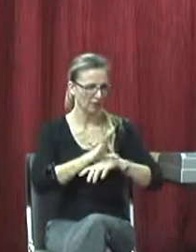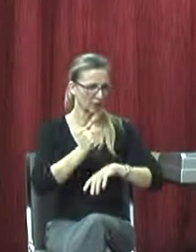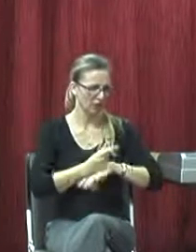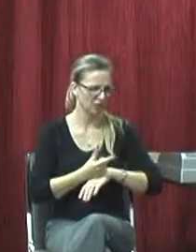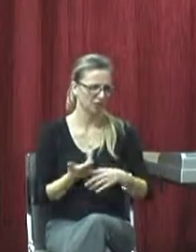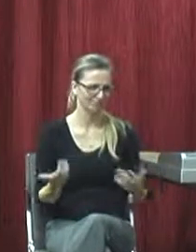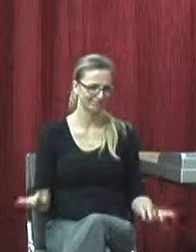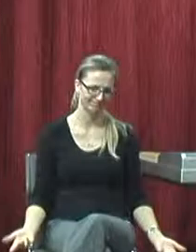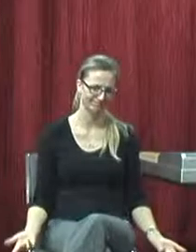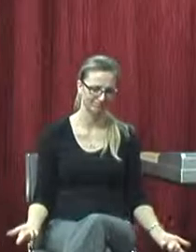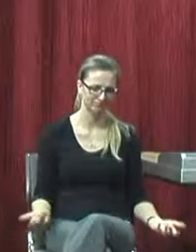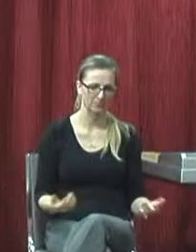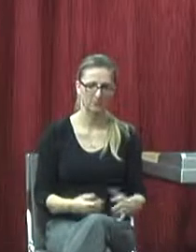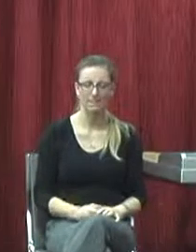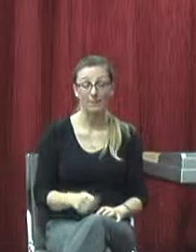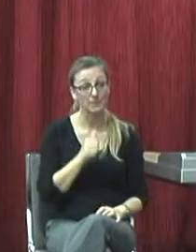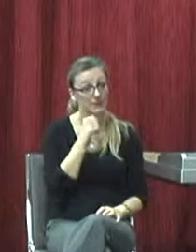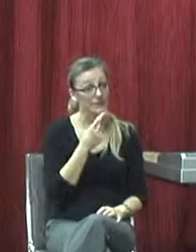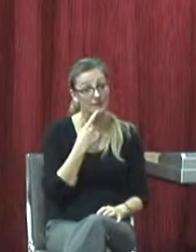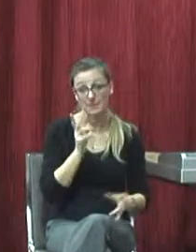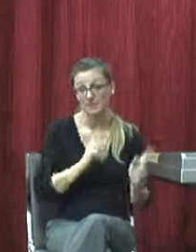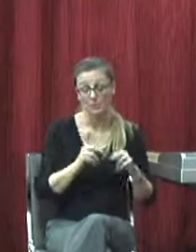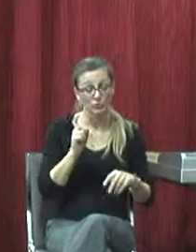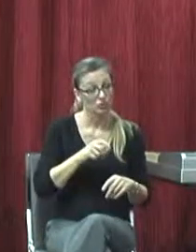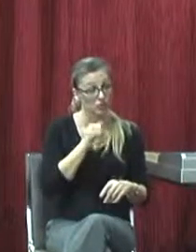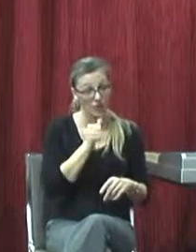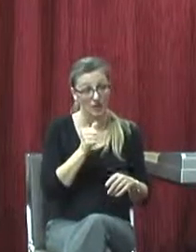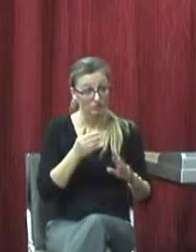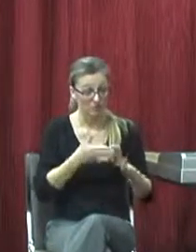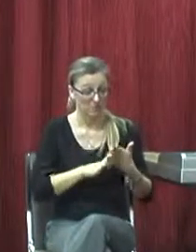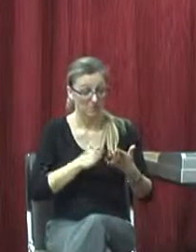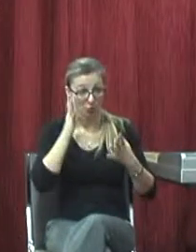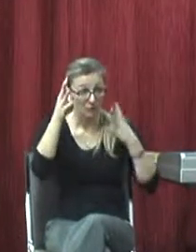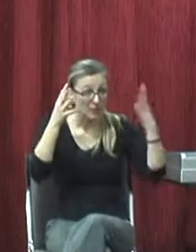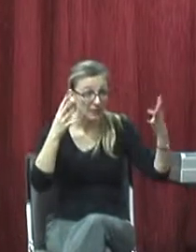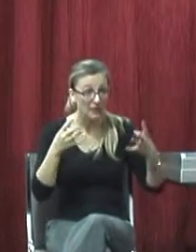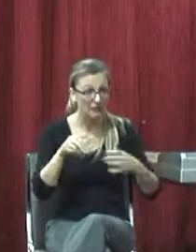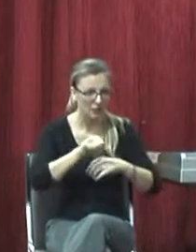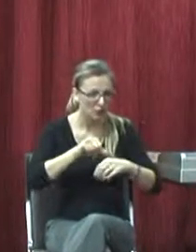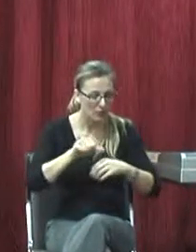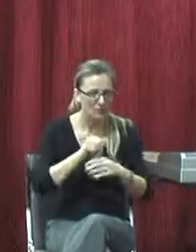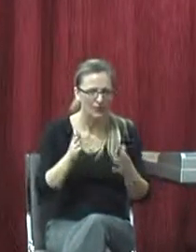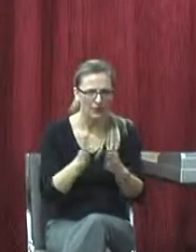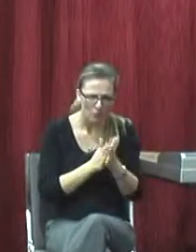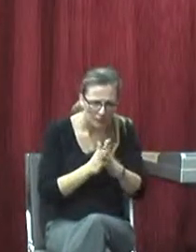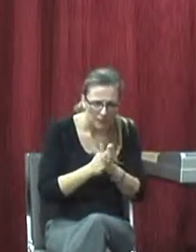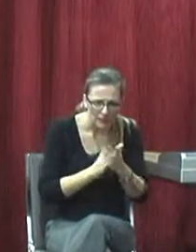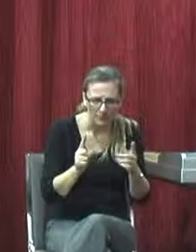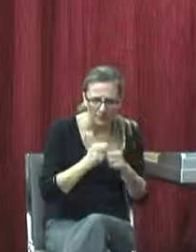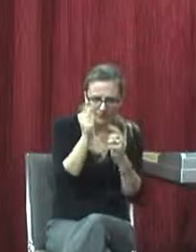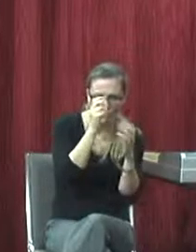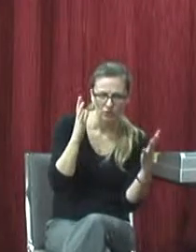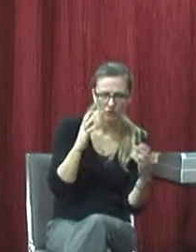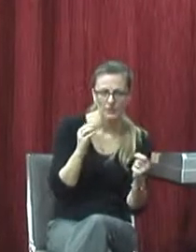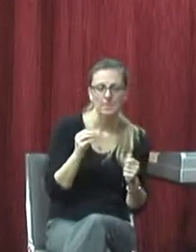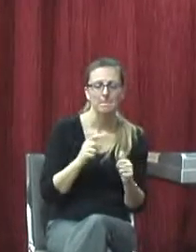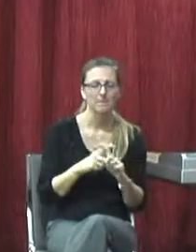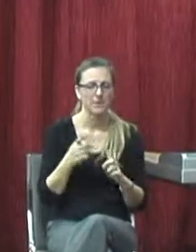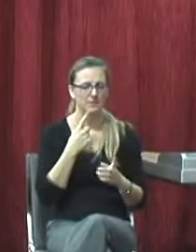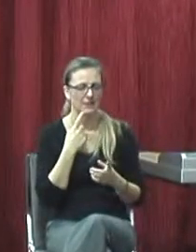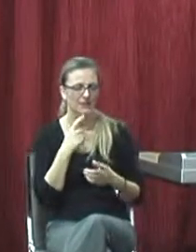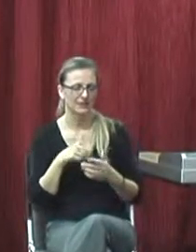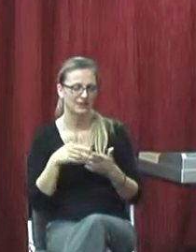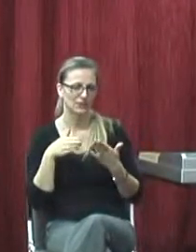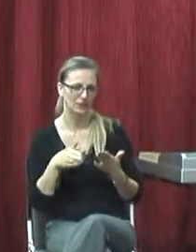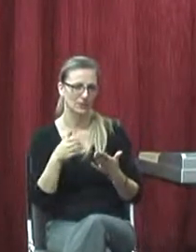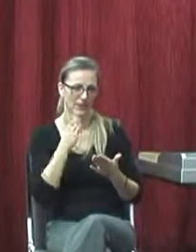I'm not saying at all that people shouldn't be creative and anointed and enthusiastic. But I'm saying that this is the